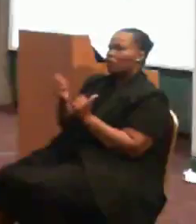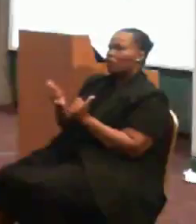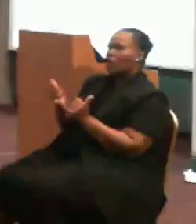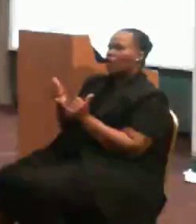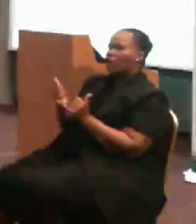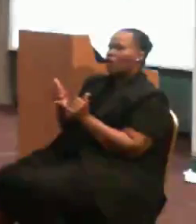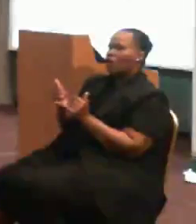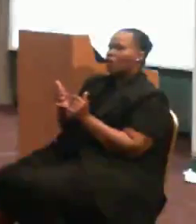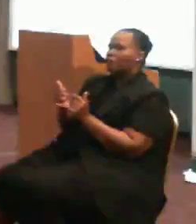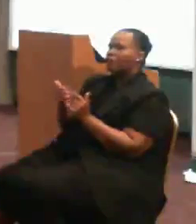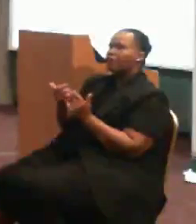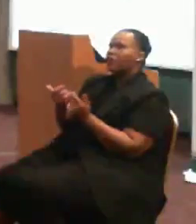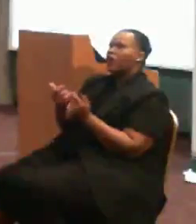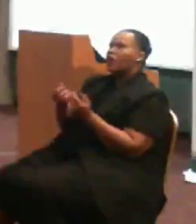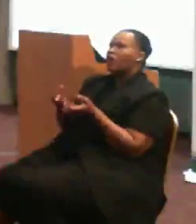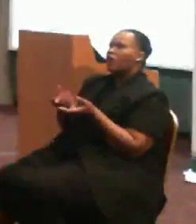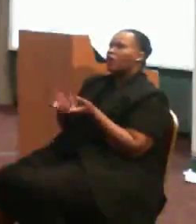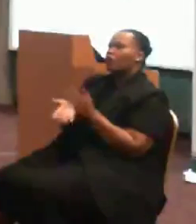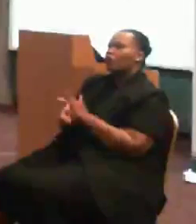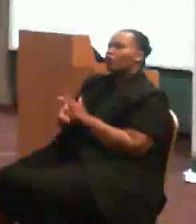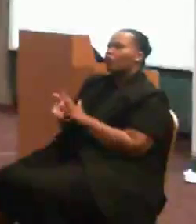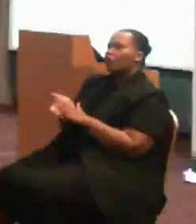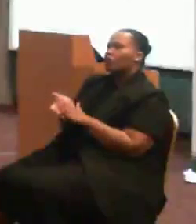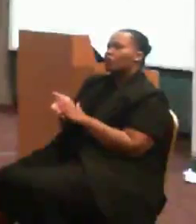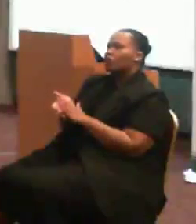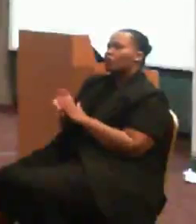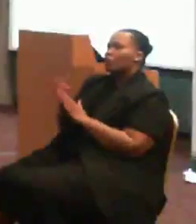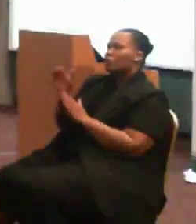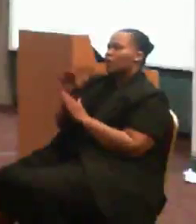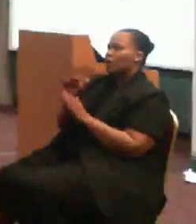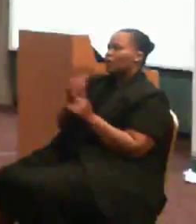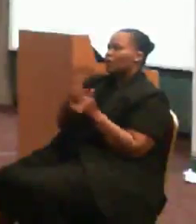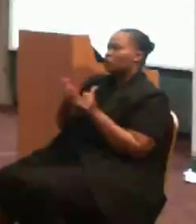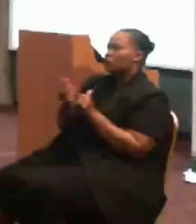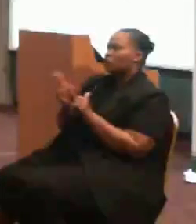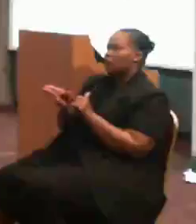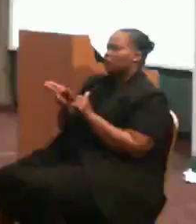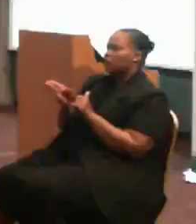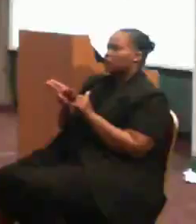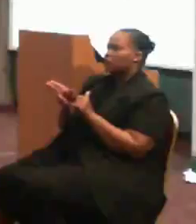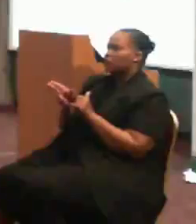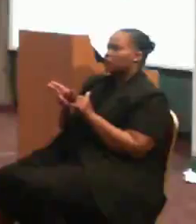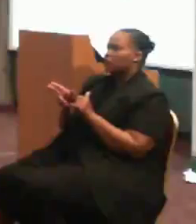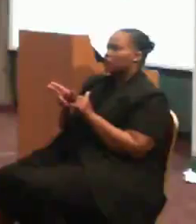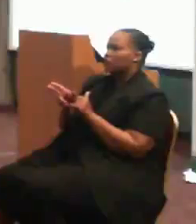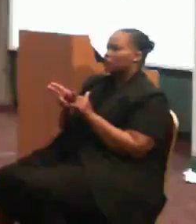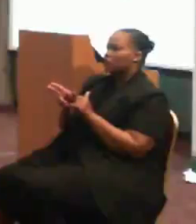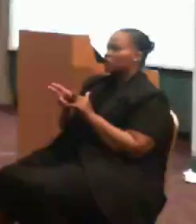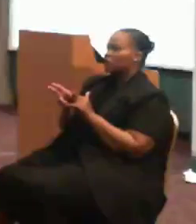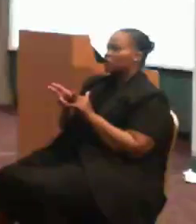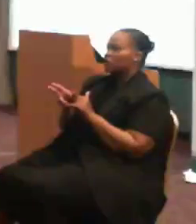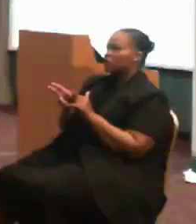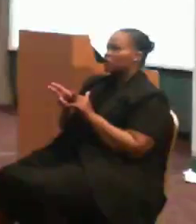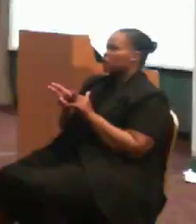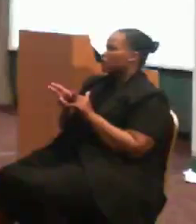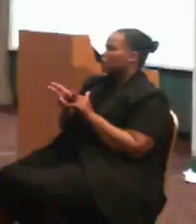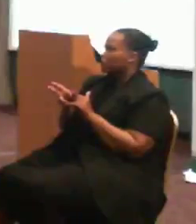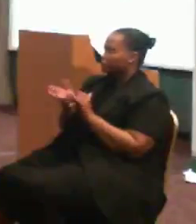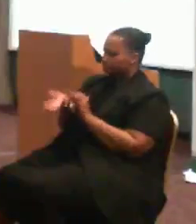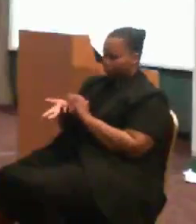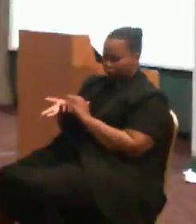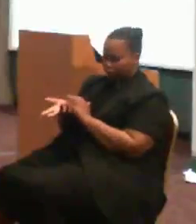that you seem to explain it as if rolling over the debt